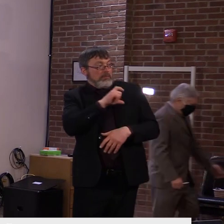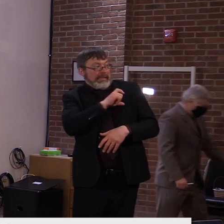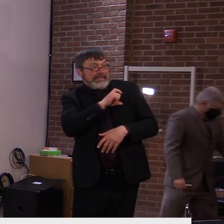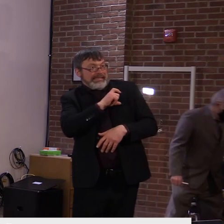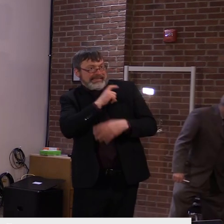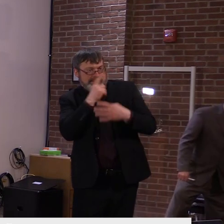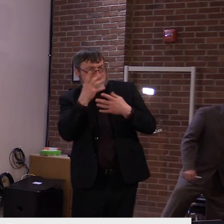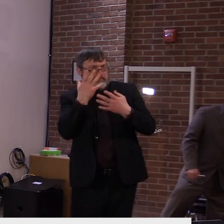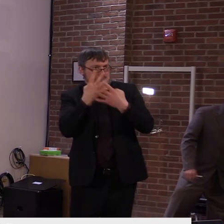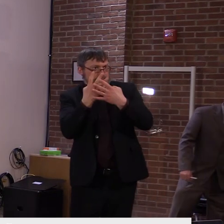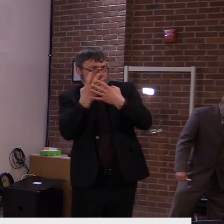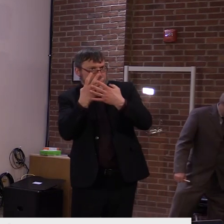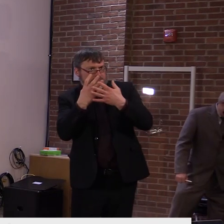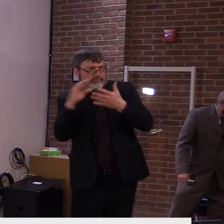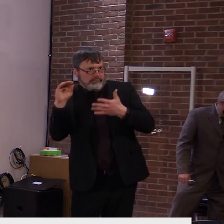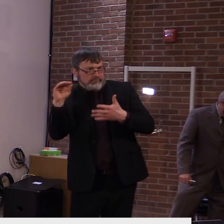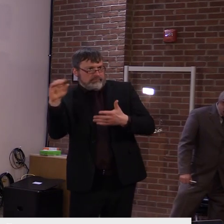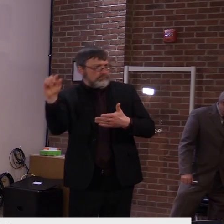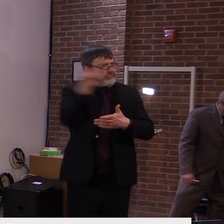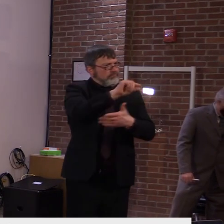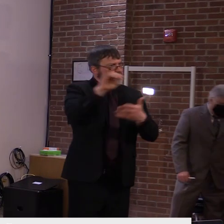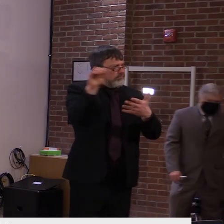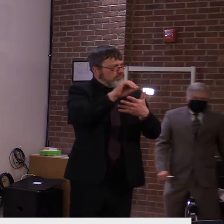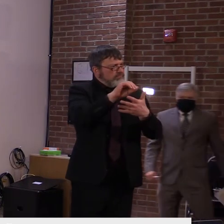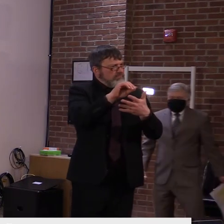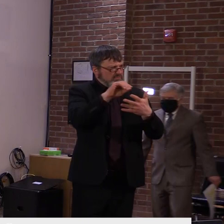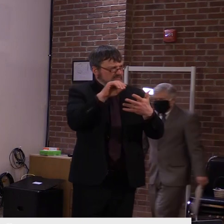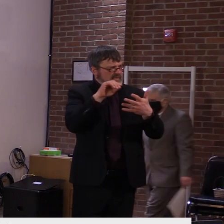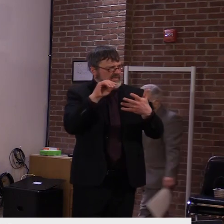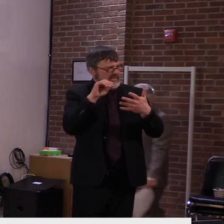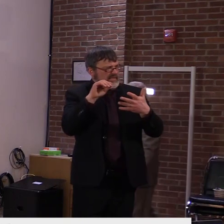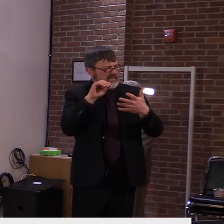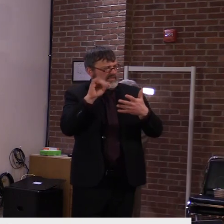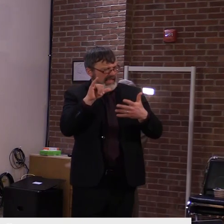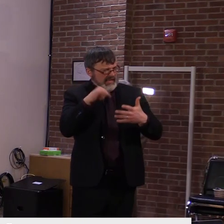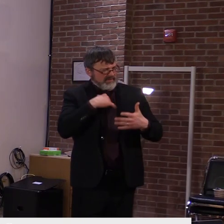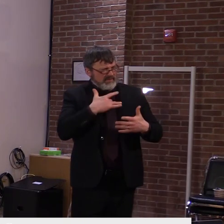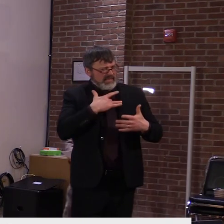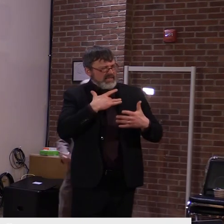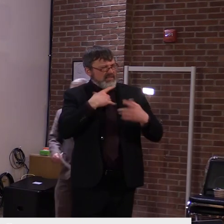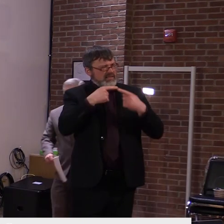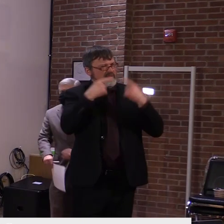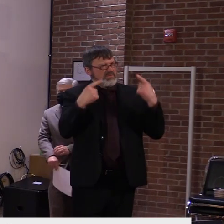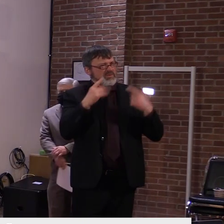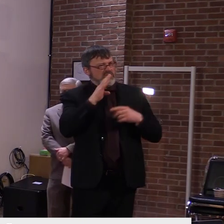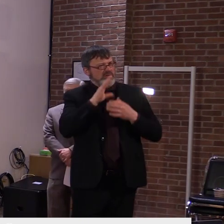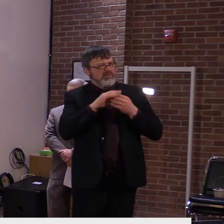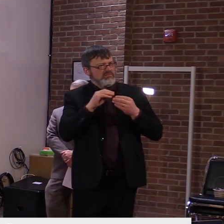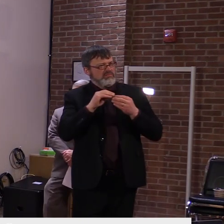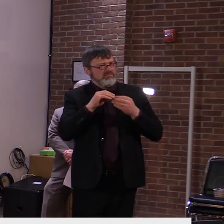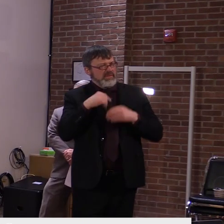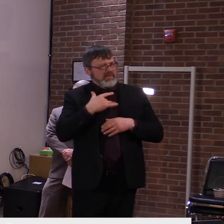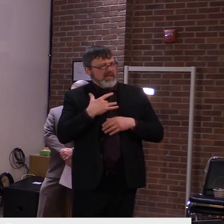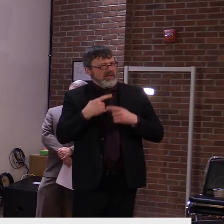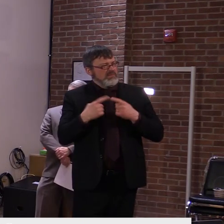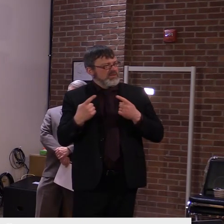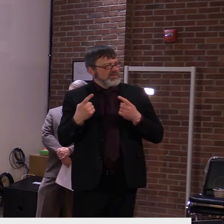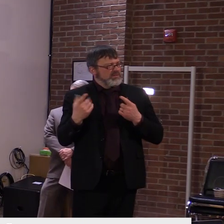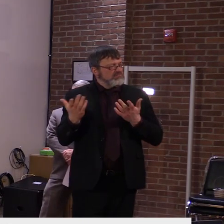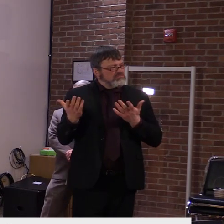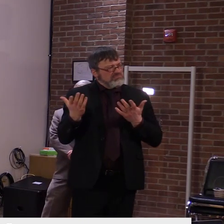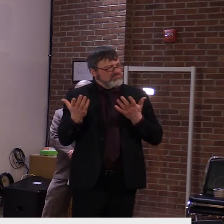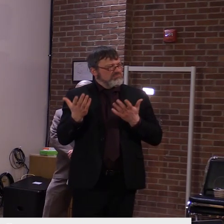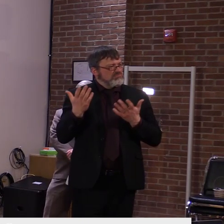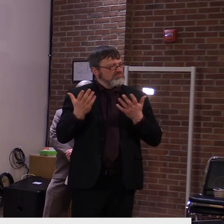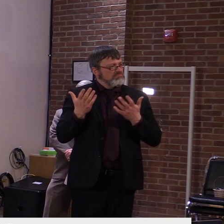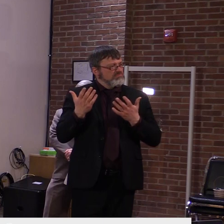highest risk group in Vermont right now. And from the sounds of it, we are dedicating an immense amount of state resources to deal with the situation. Given that it